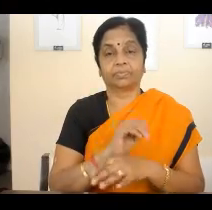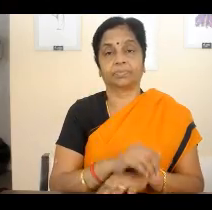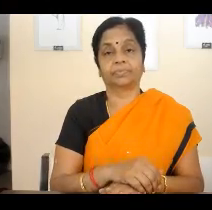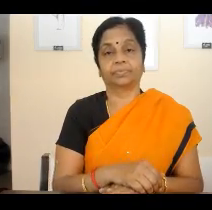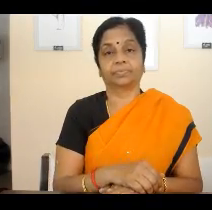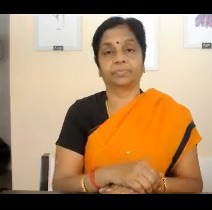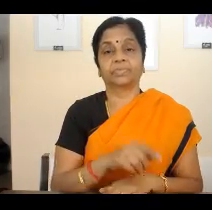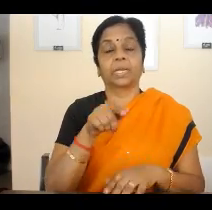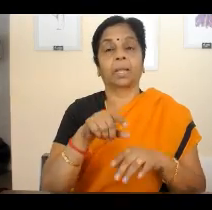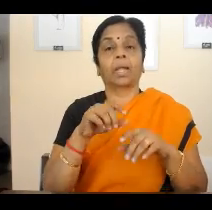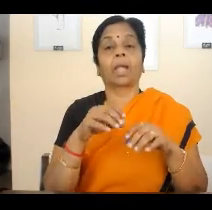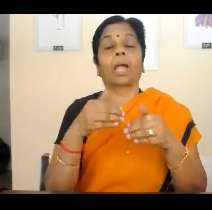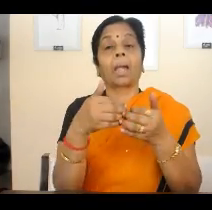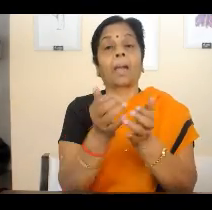The committee also wants